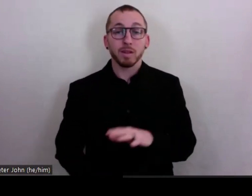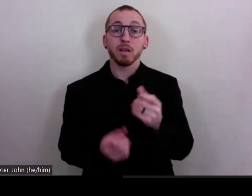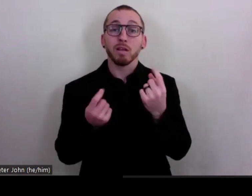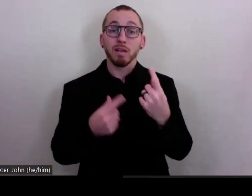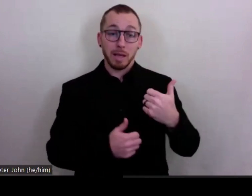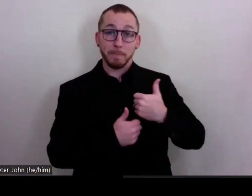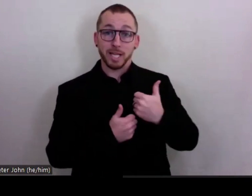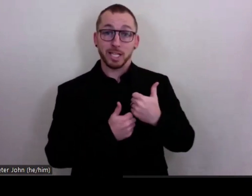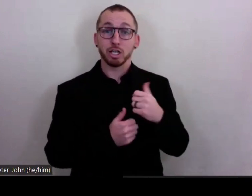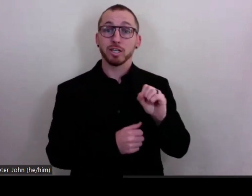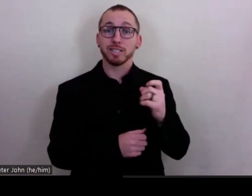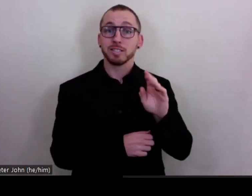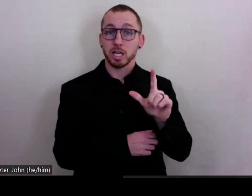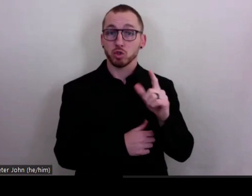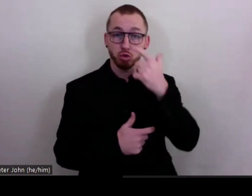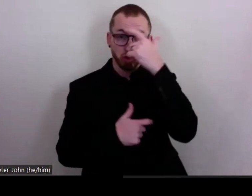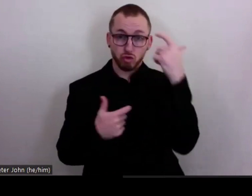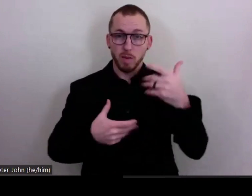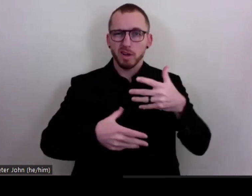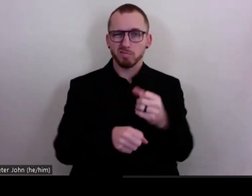Racial trauma, okay?